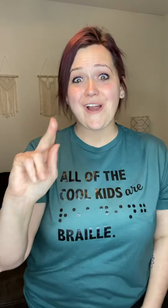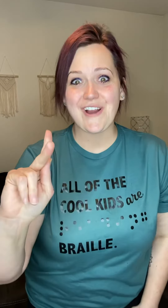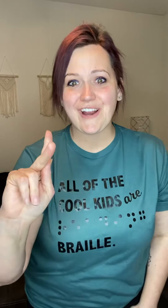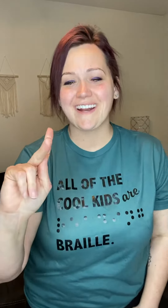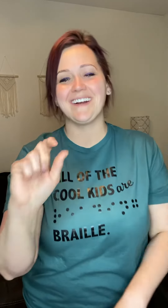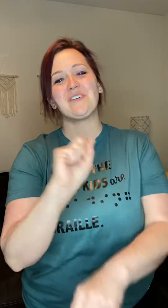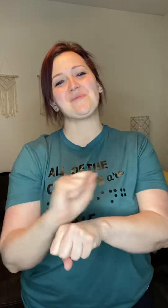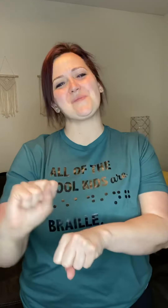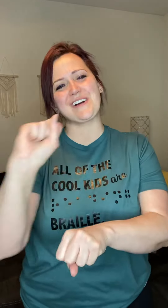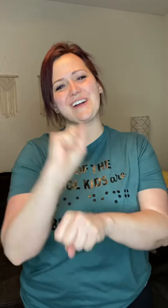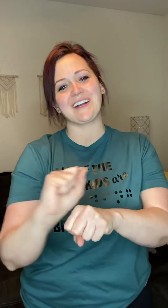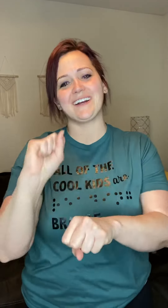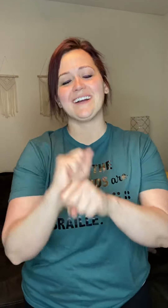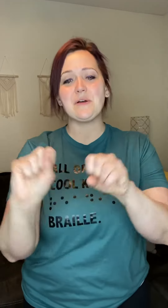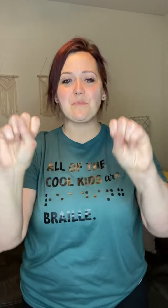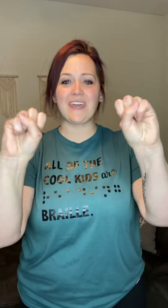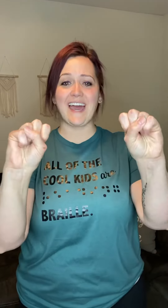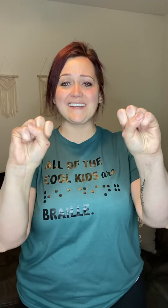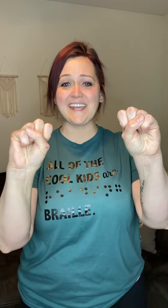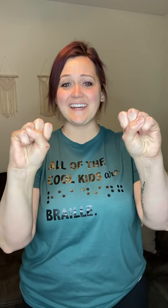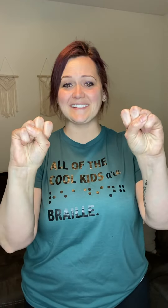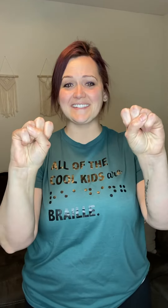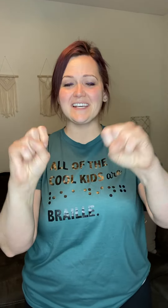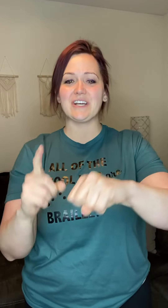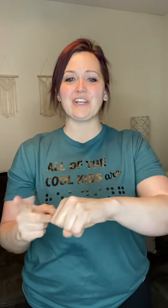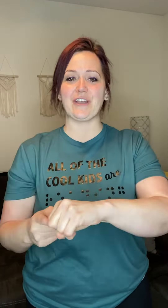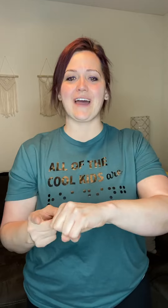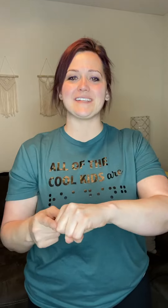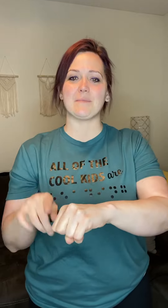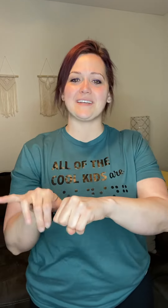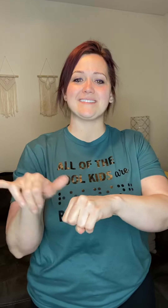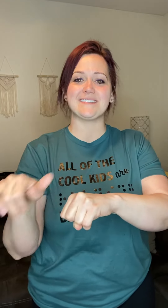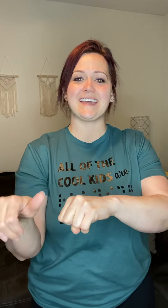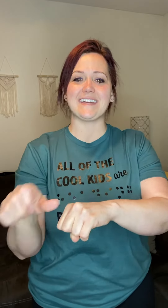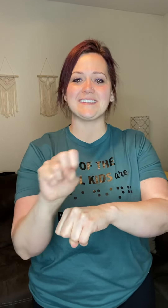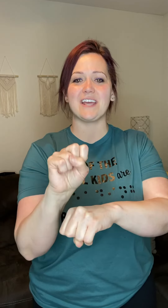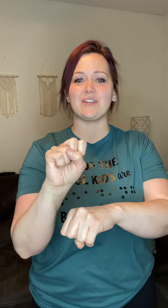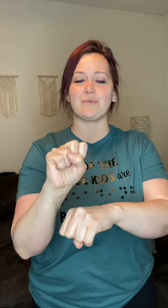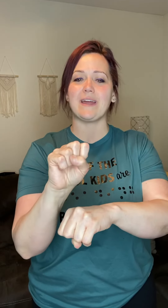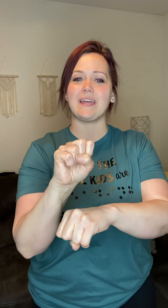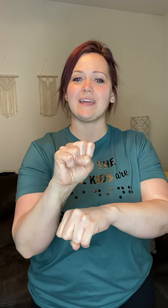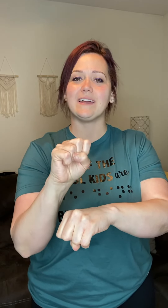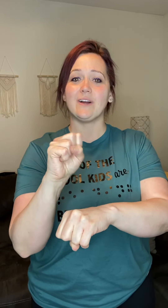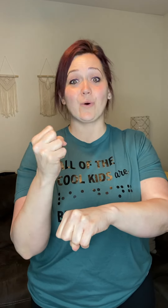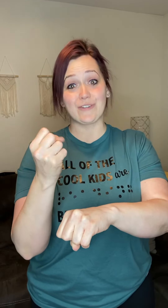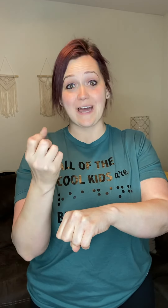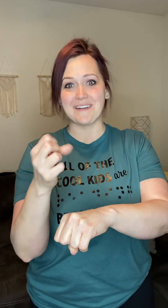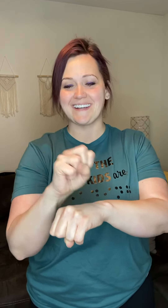Work. Work. Make S hands. Your non-dominant stays in your right or dominant